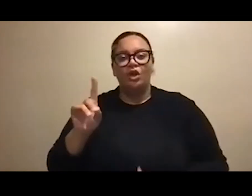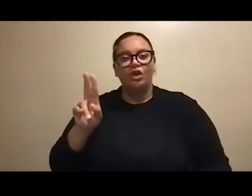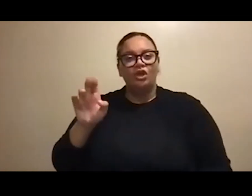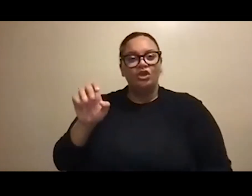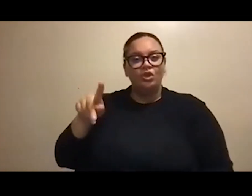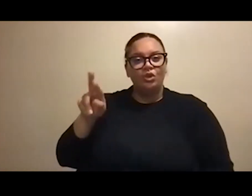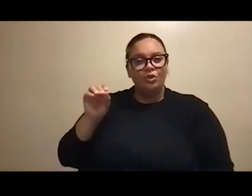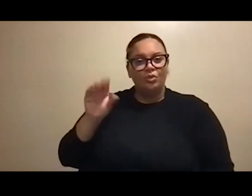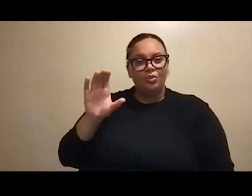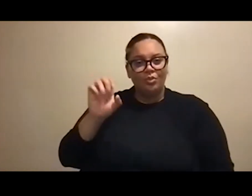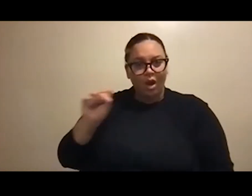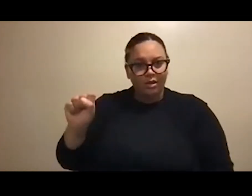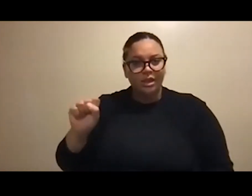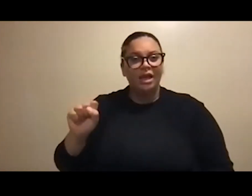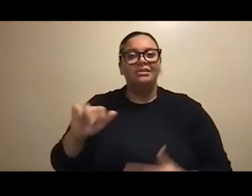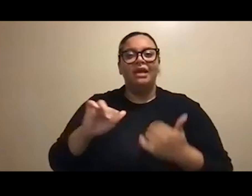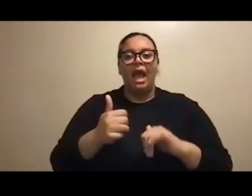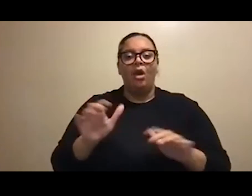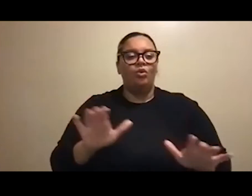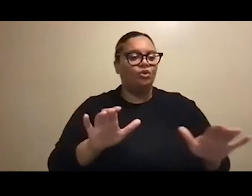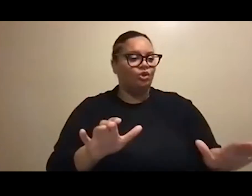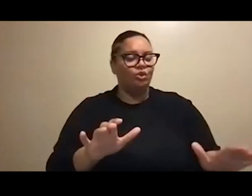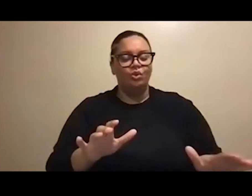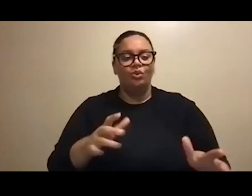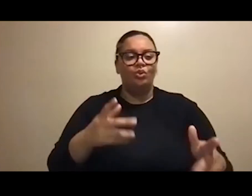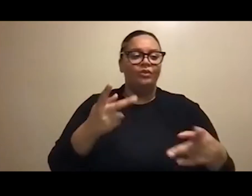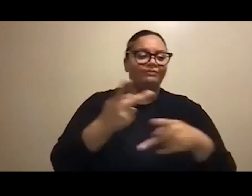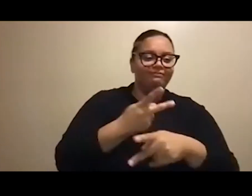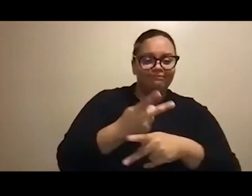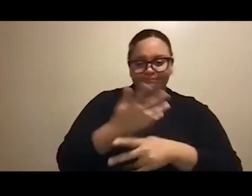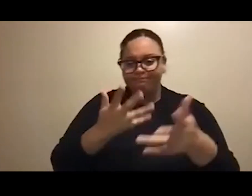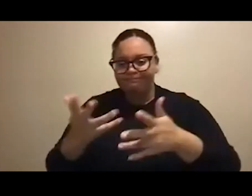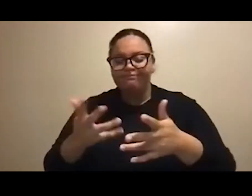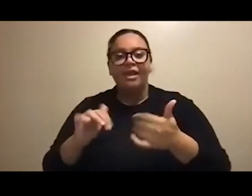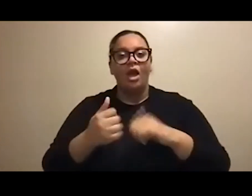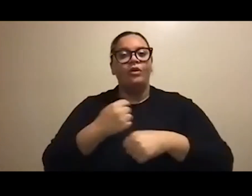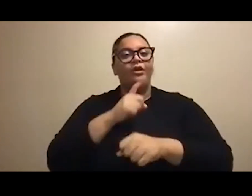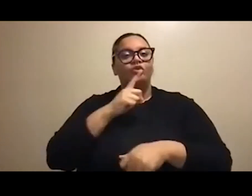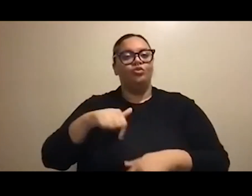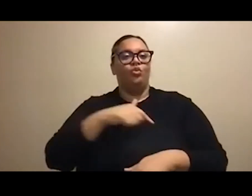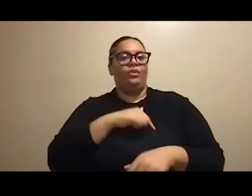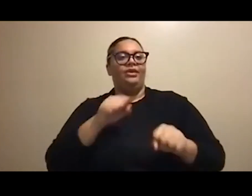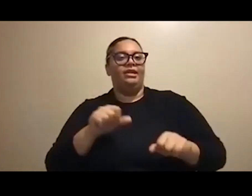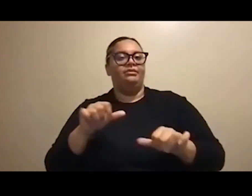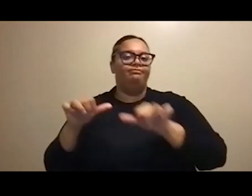regard to keeping and bearing arms. Excuse me.